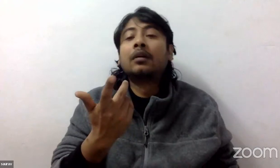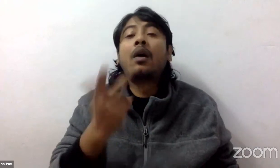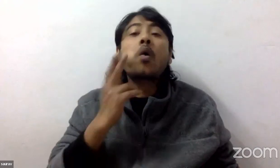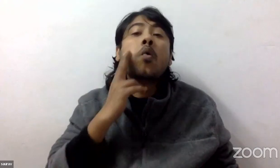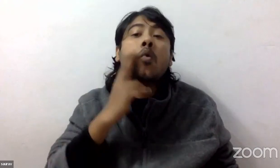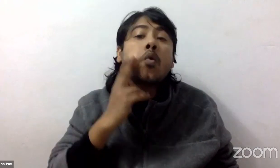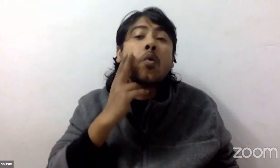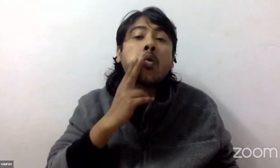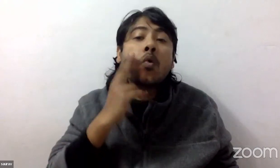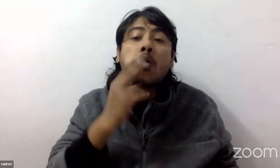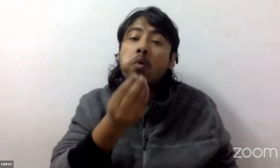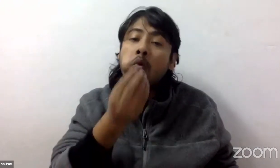Then we can have sabudana.